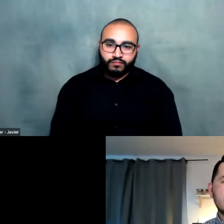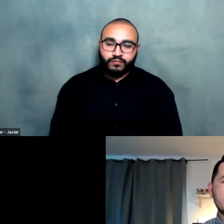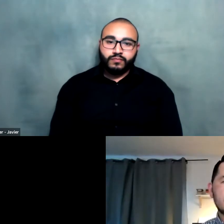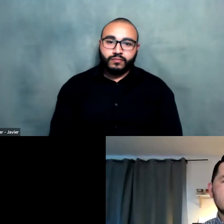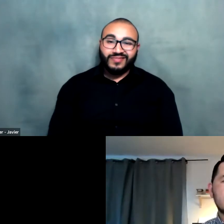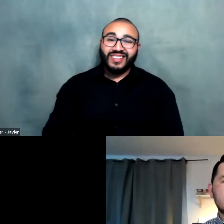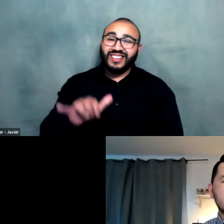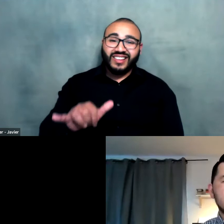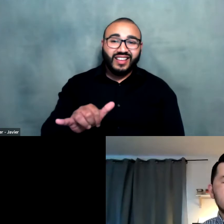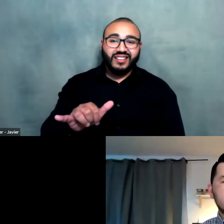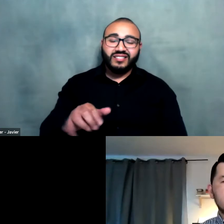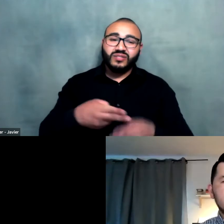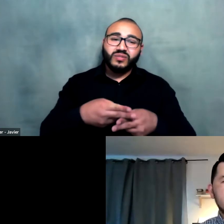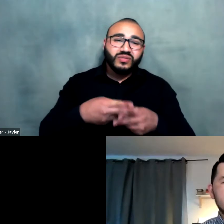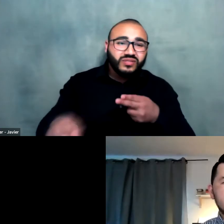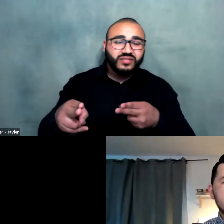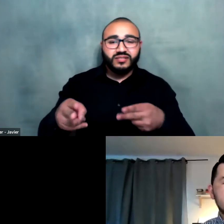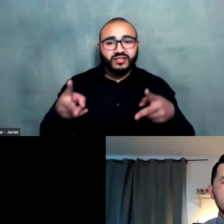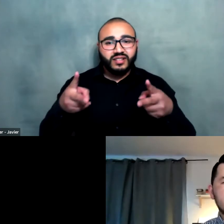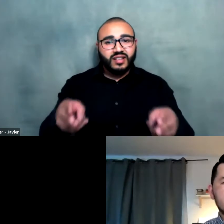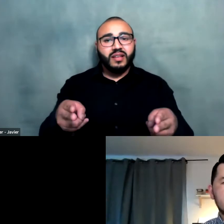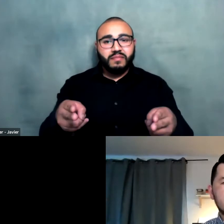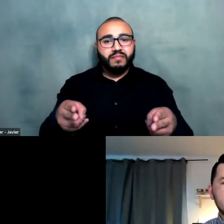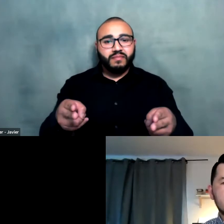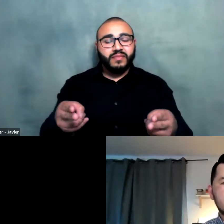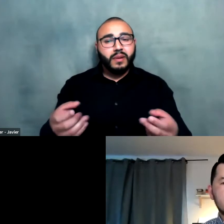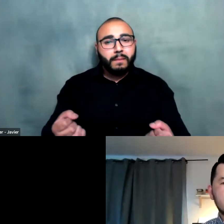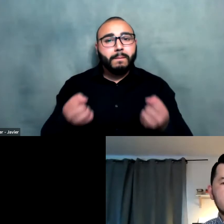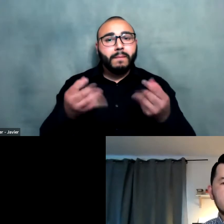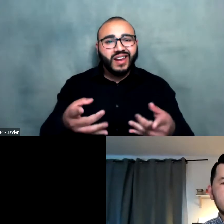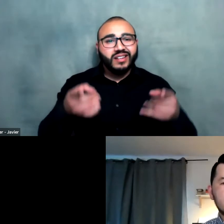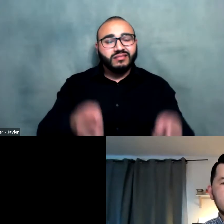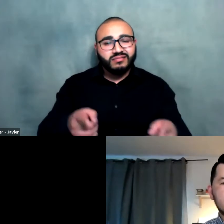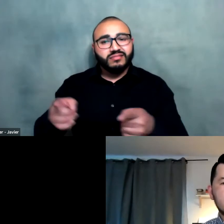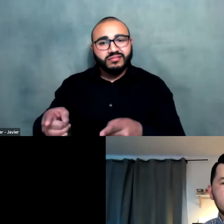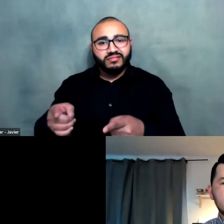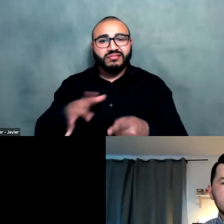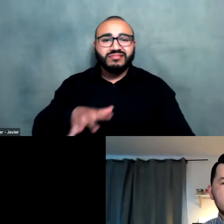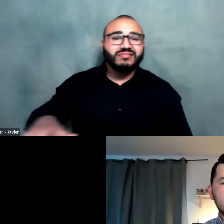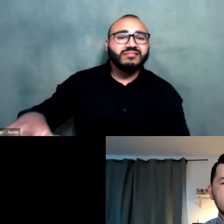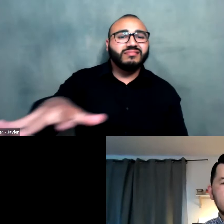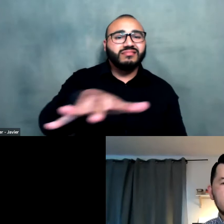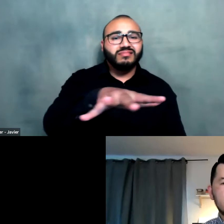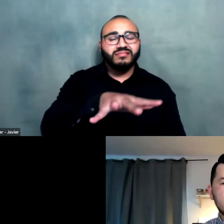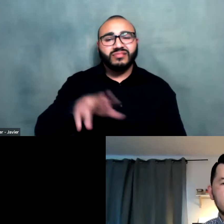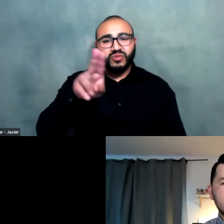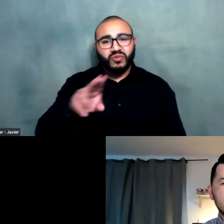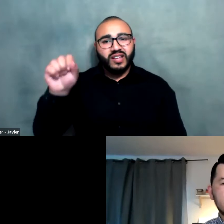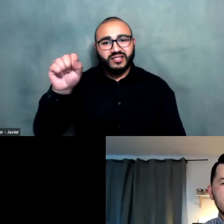That is just a quick clip of the many incidents that's been happening across our nation. And